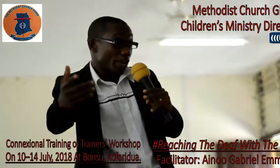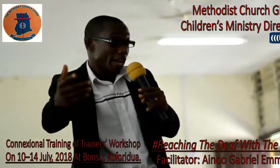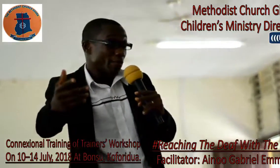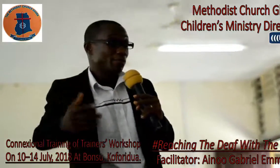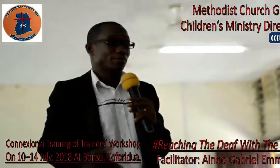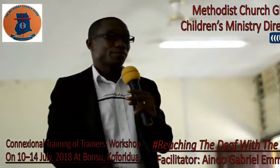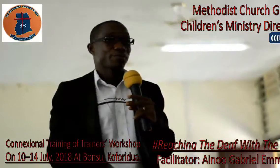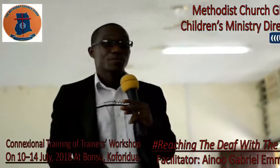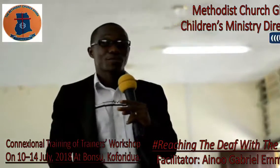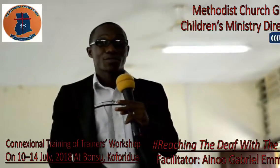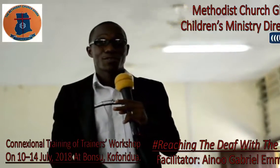name?